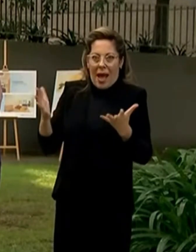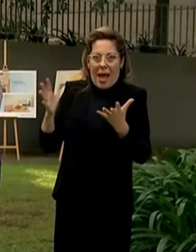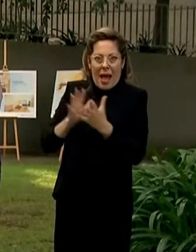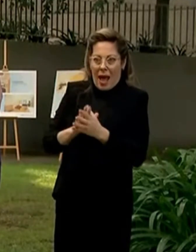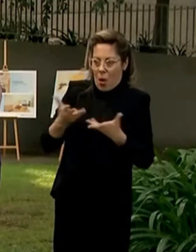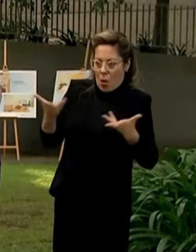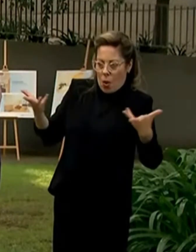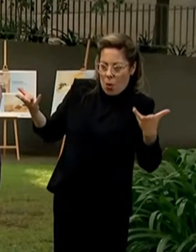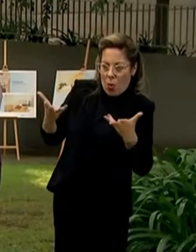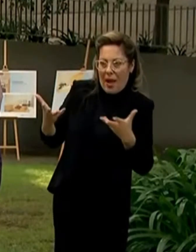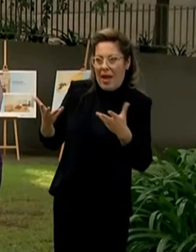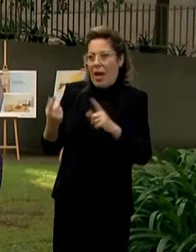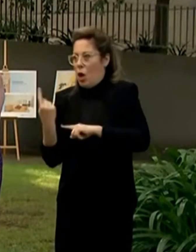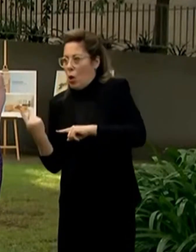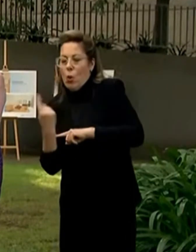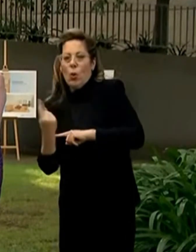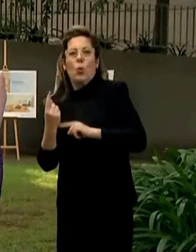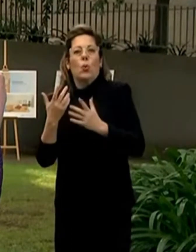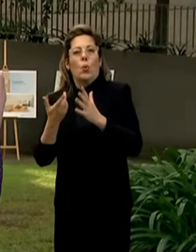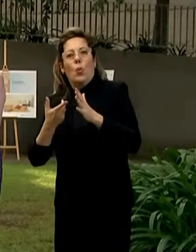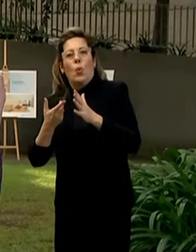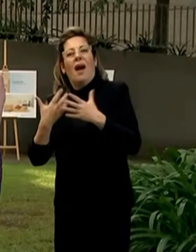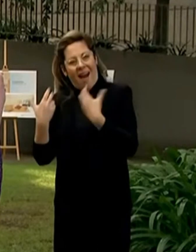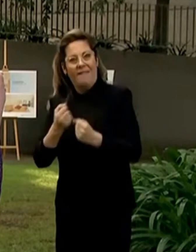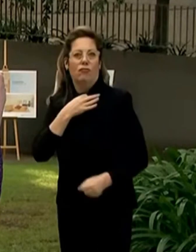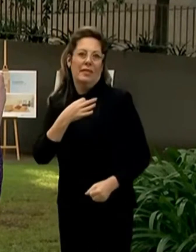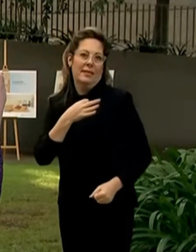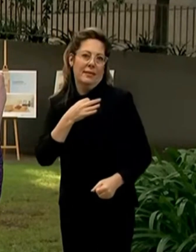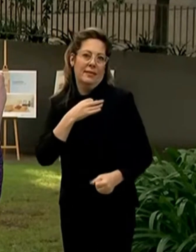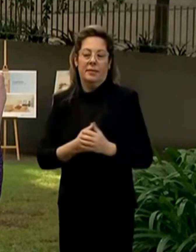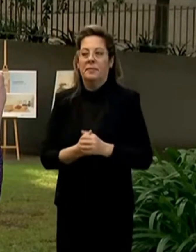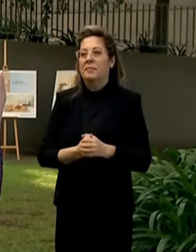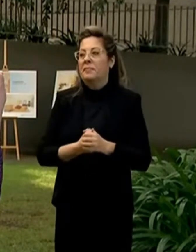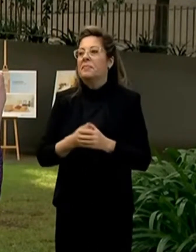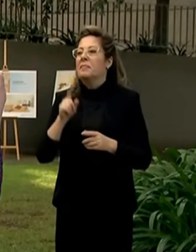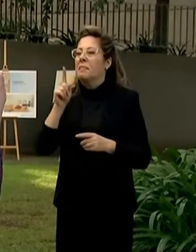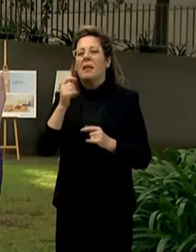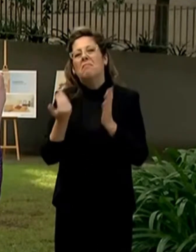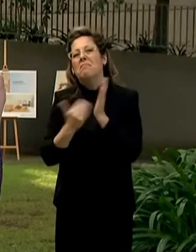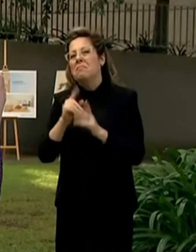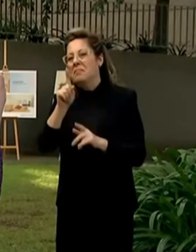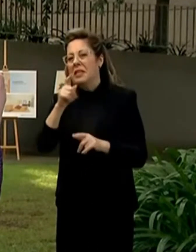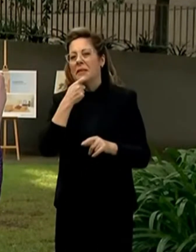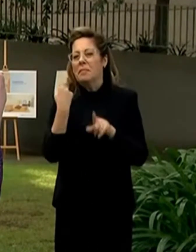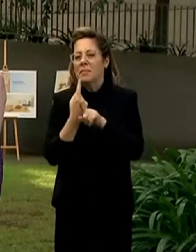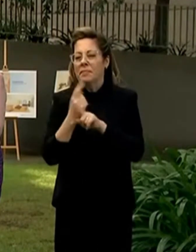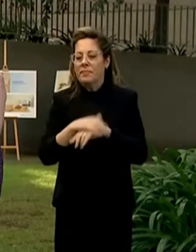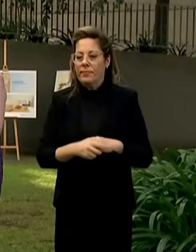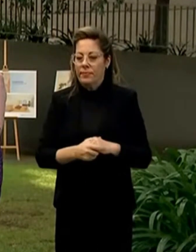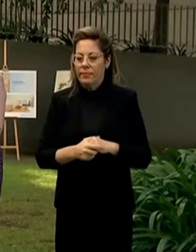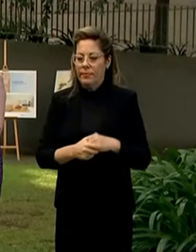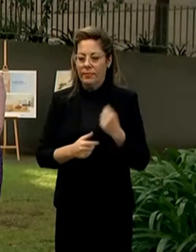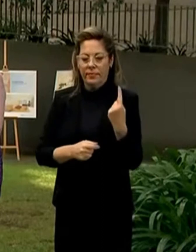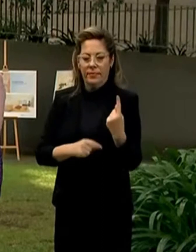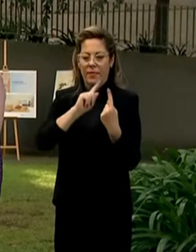right to focus on that issue. Could I just make a couple of other comments? Just in relation to one of the other cases, they